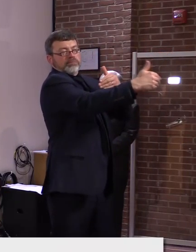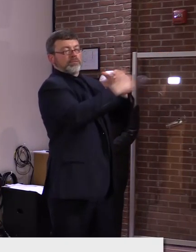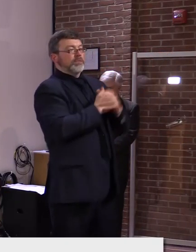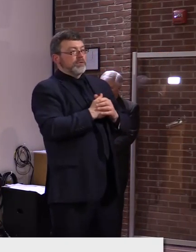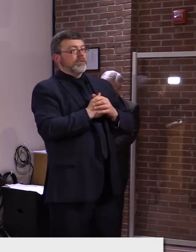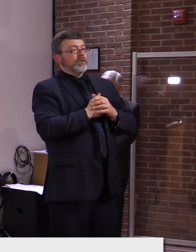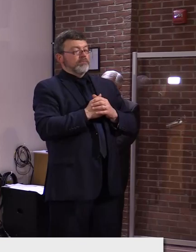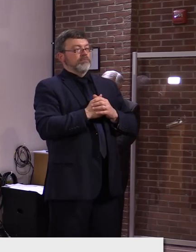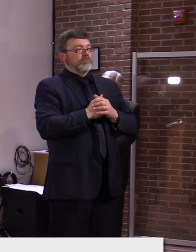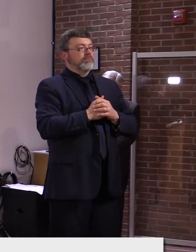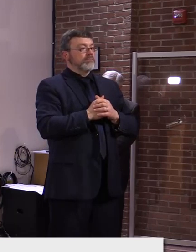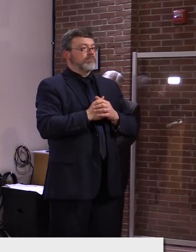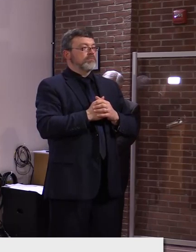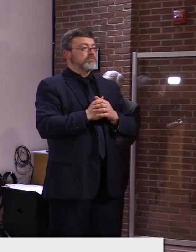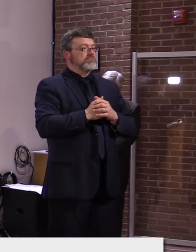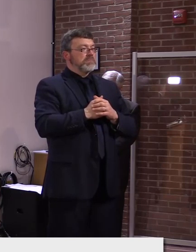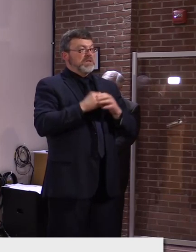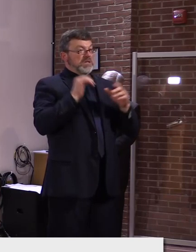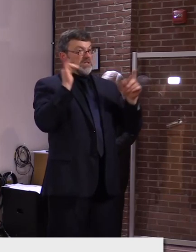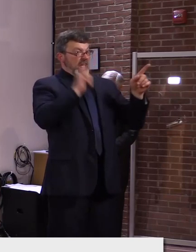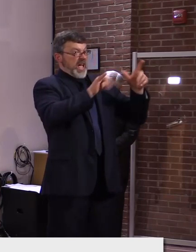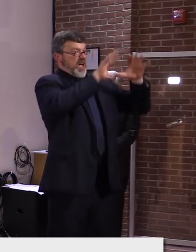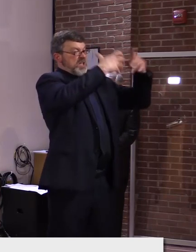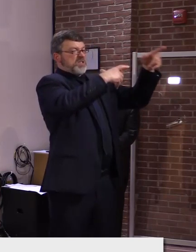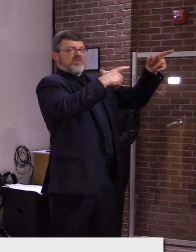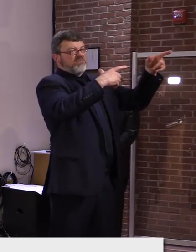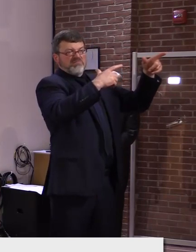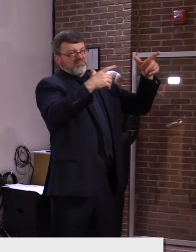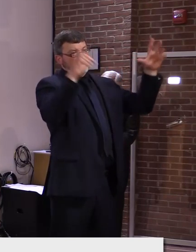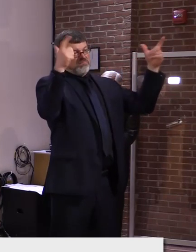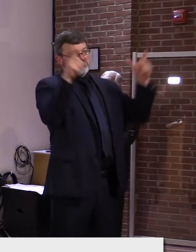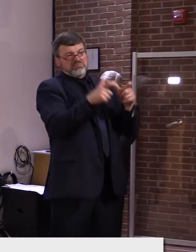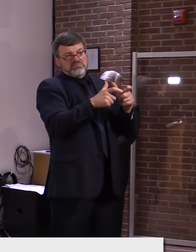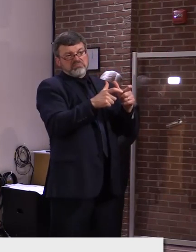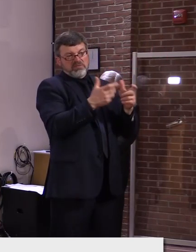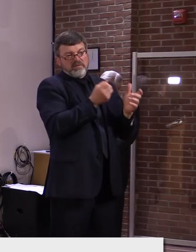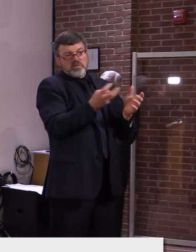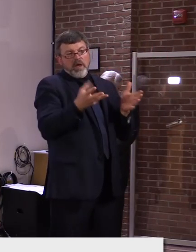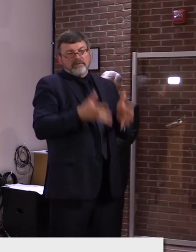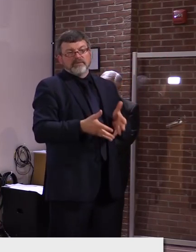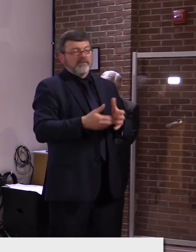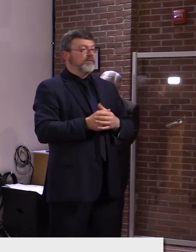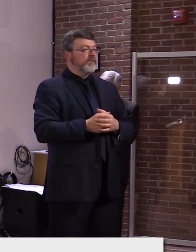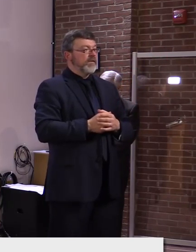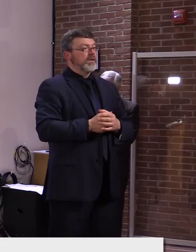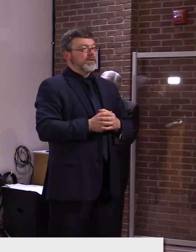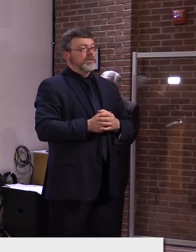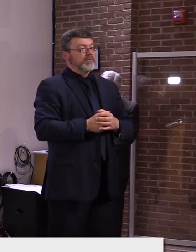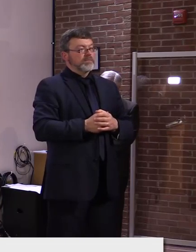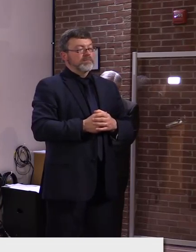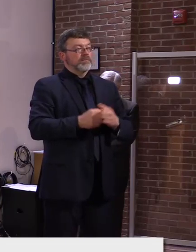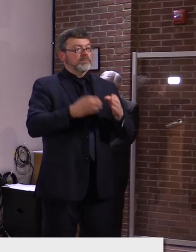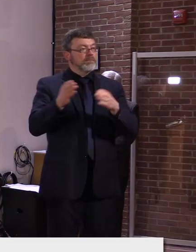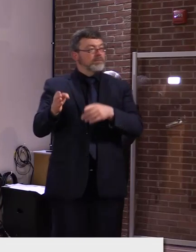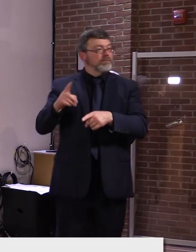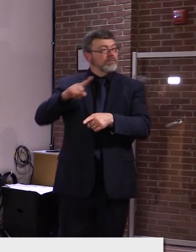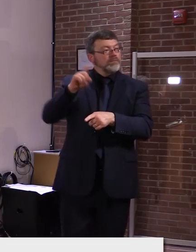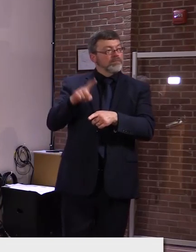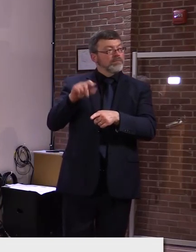population for that last change that needed to happen. Okay. Any idea how many people that